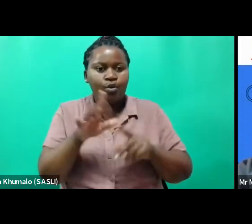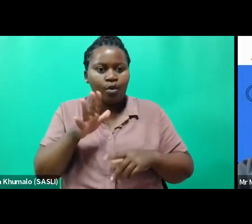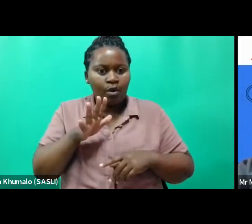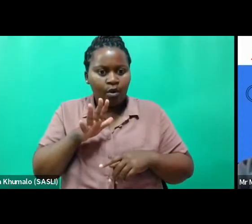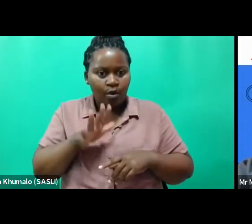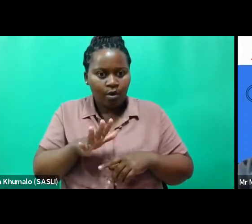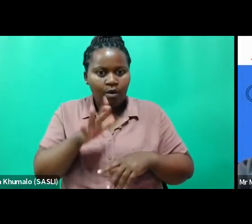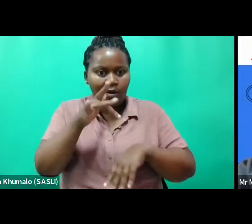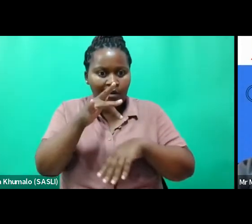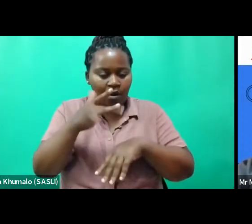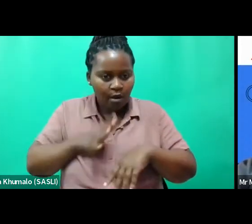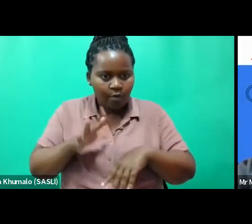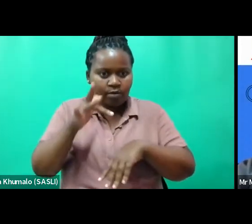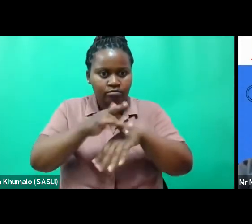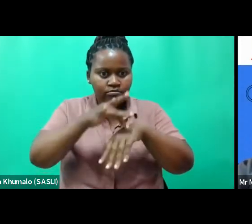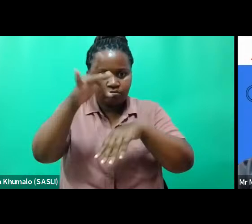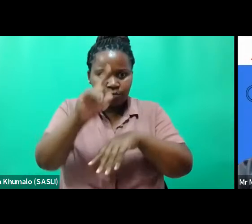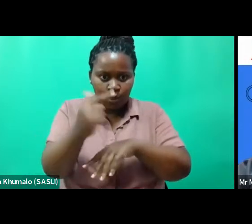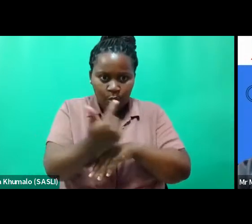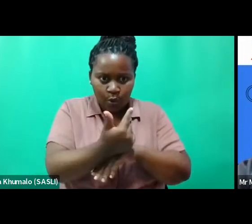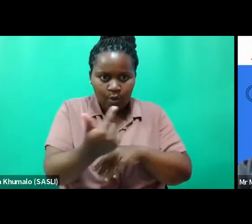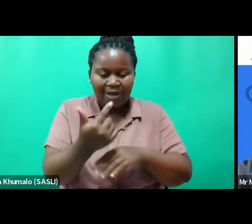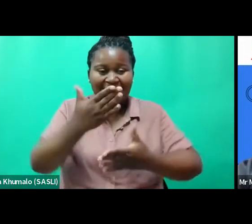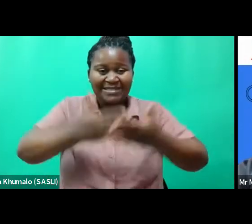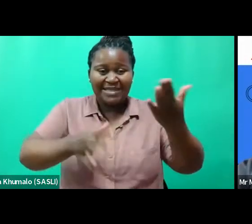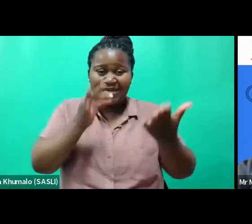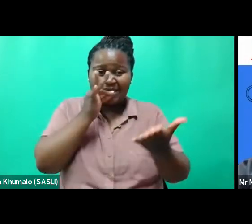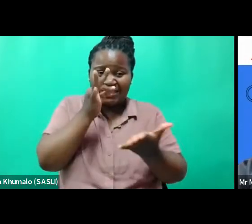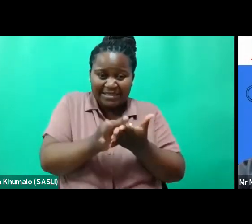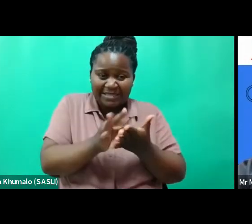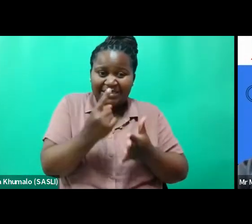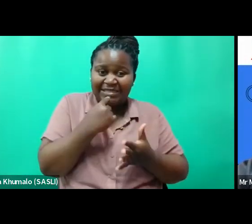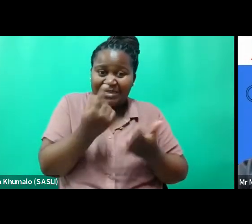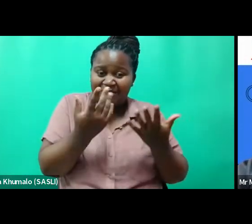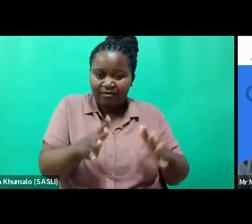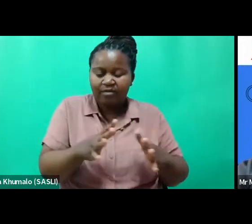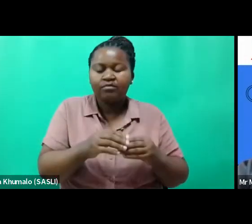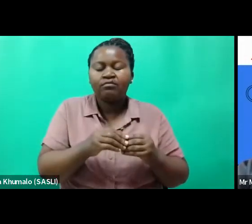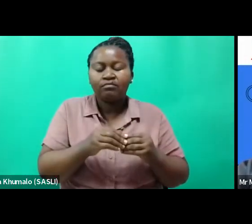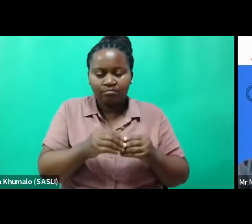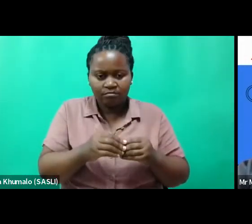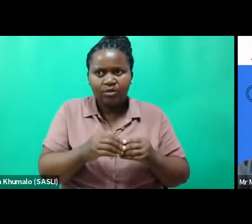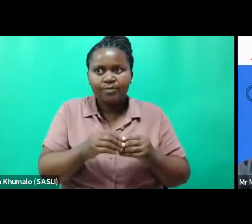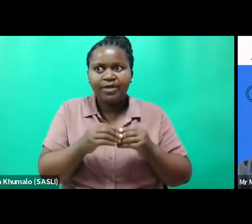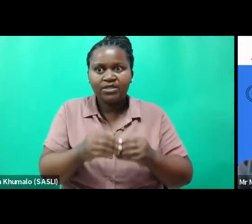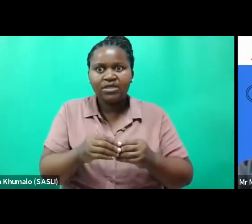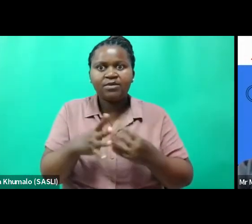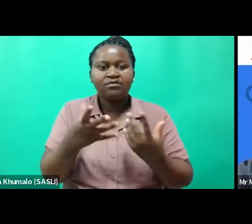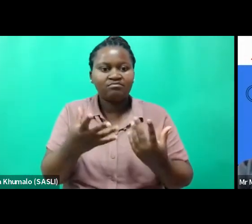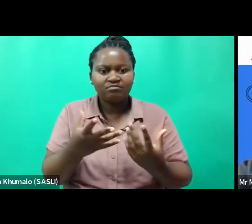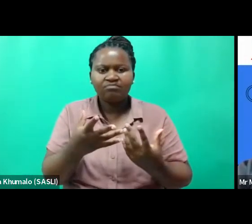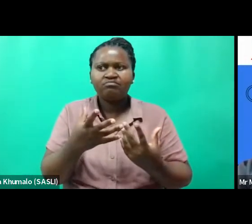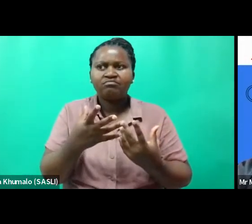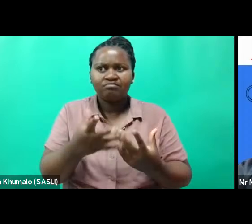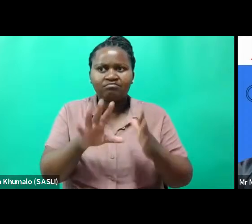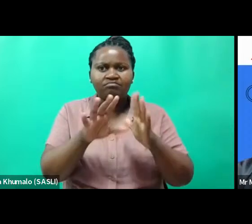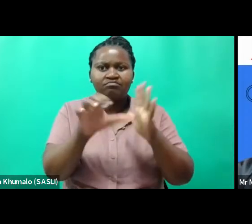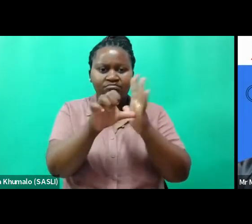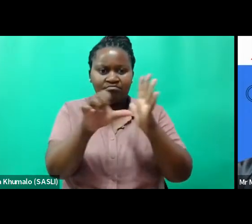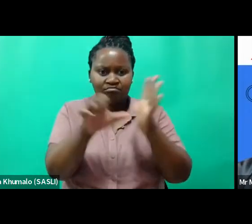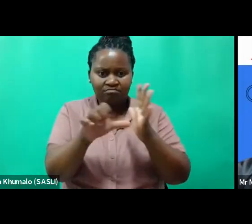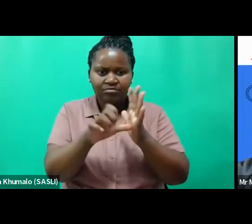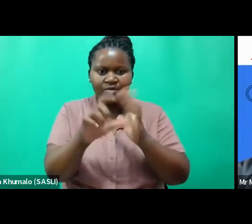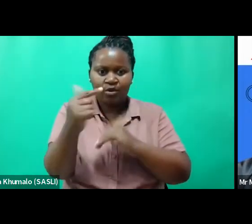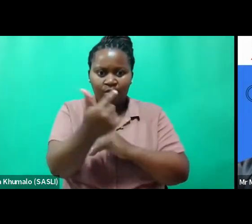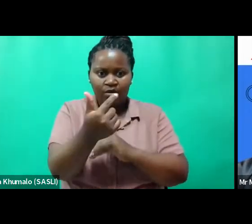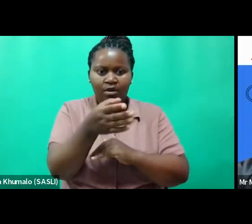of you, and we believe that some of the recommendations that we are raising are pertinent for all of you who are here from your